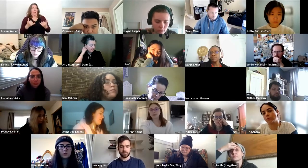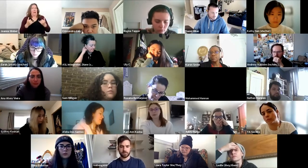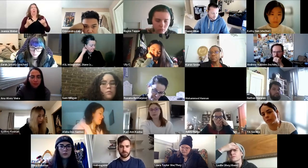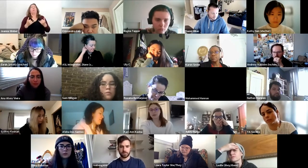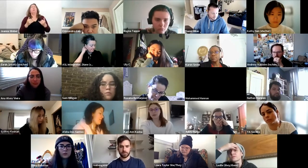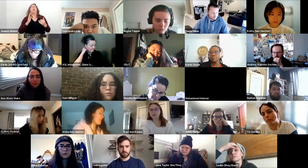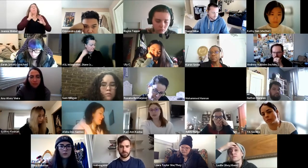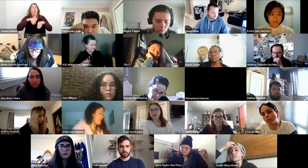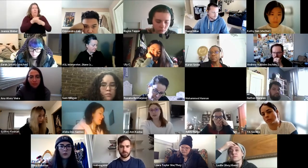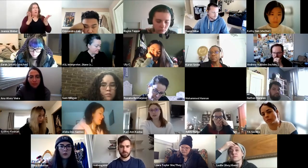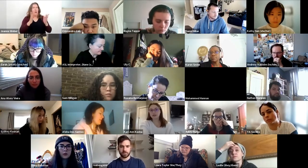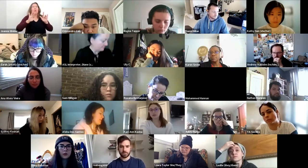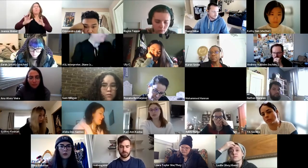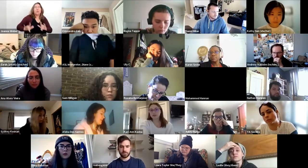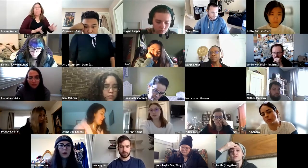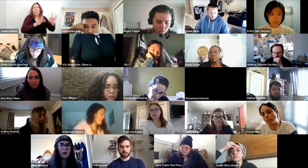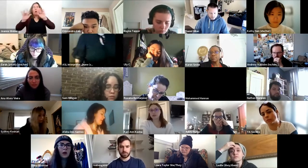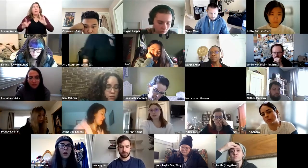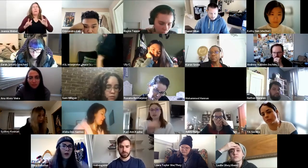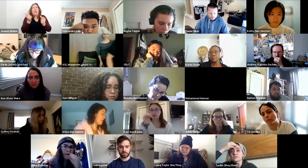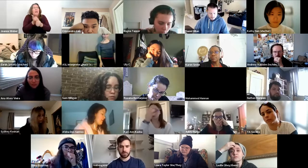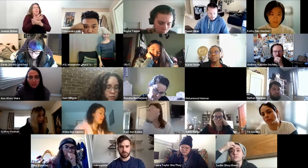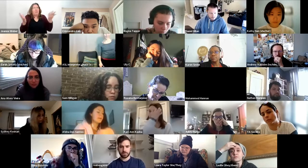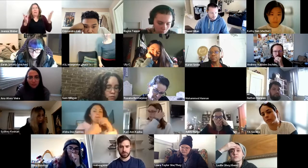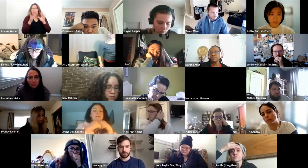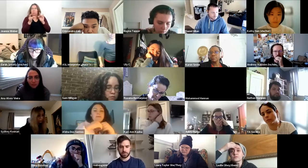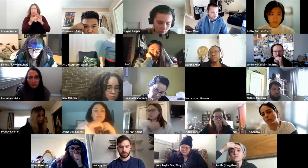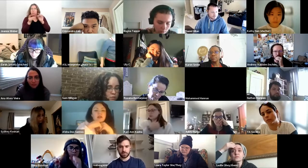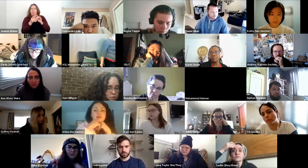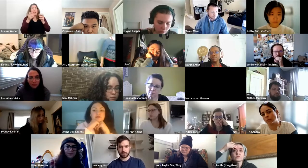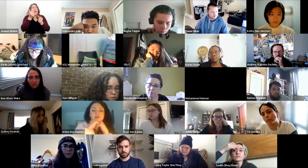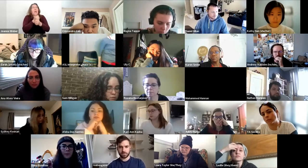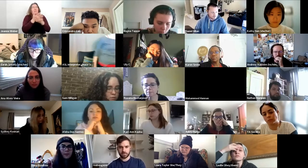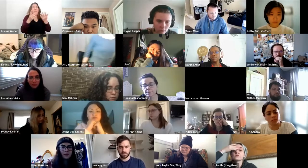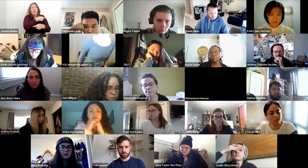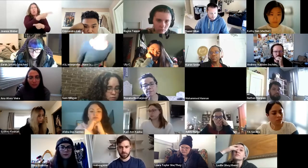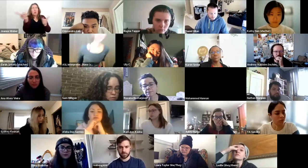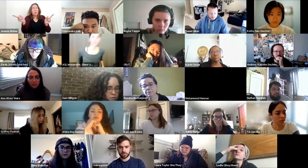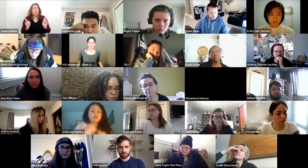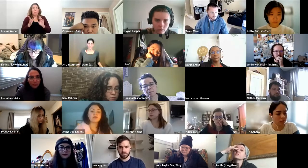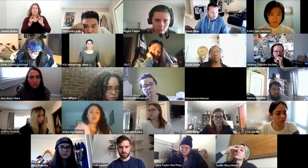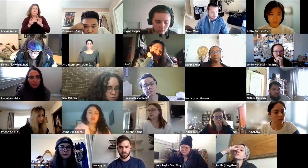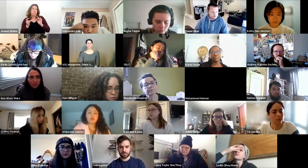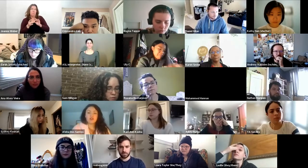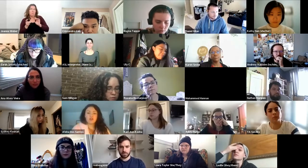or learning or discussion. I will have pre-recorded